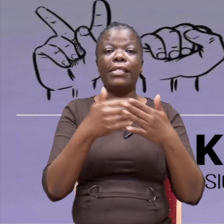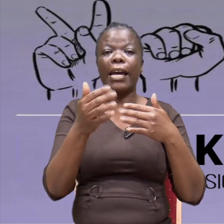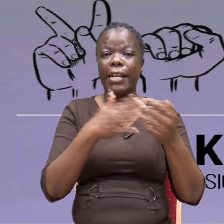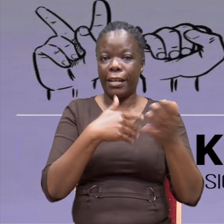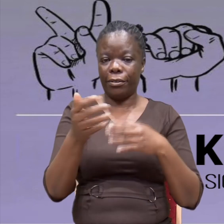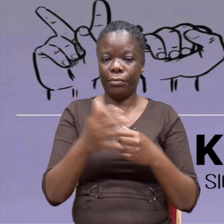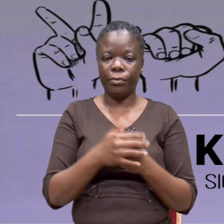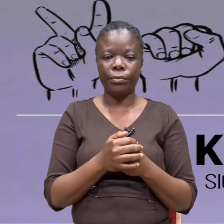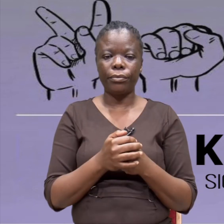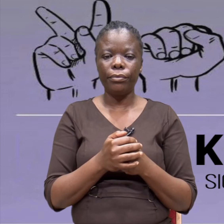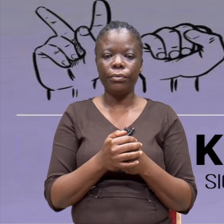signing.